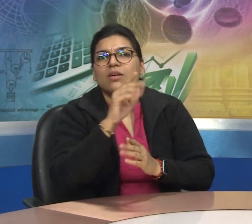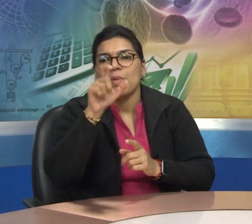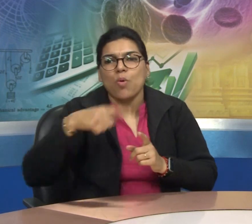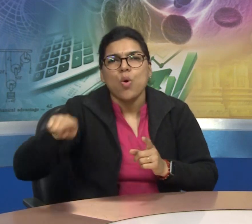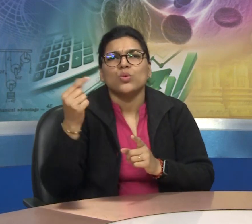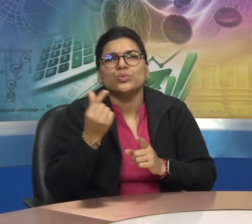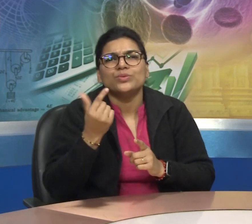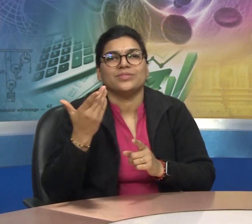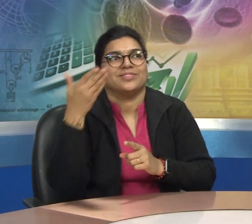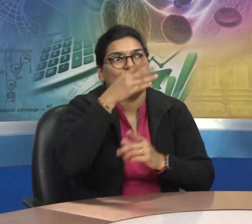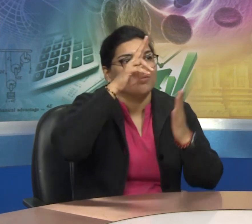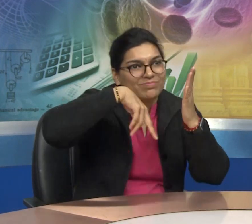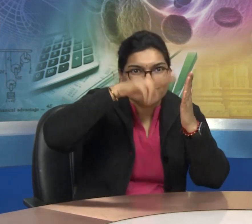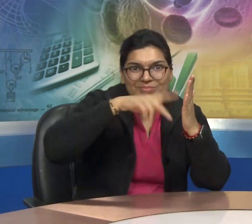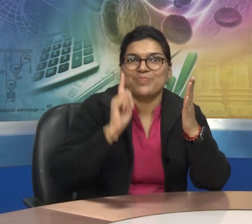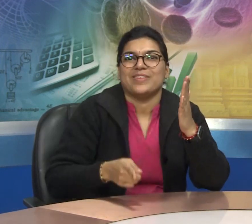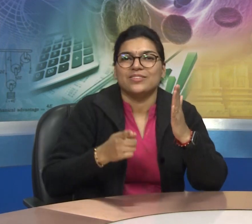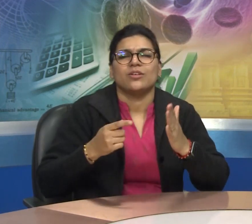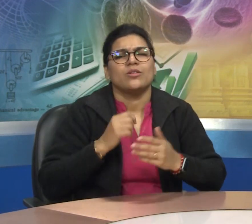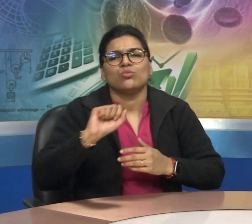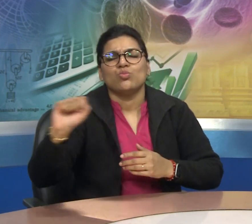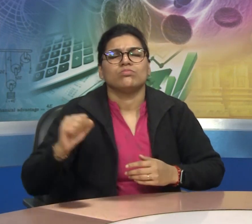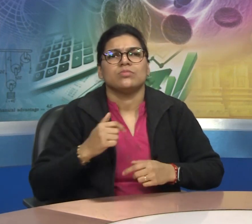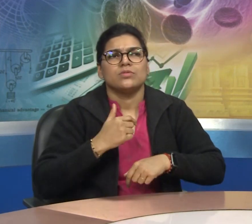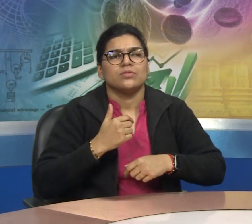understood. There are main 5 laws of library.